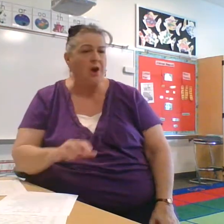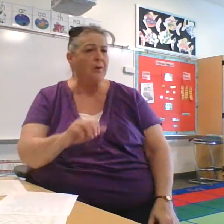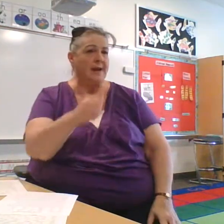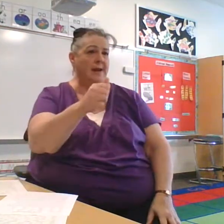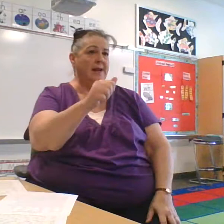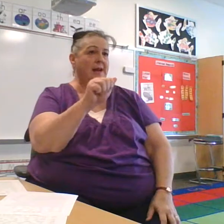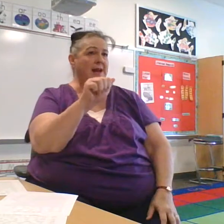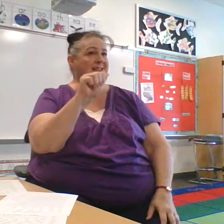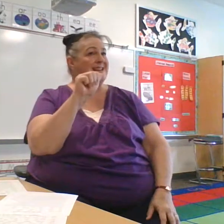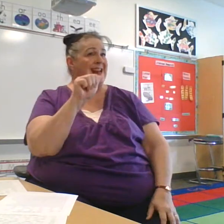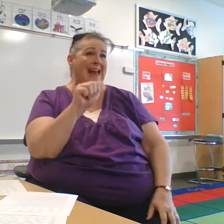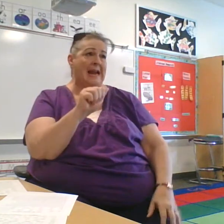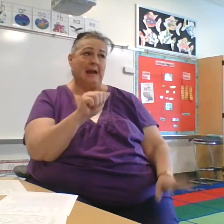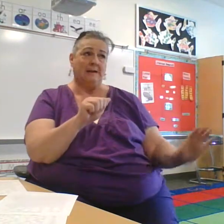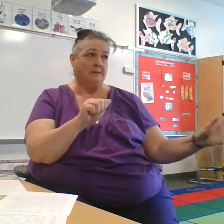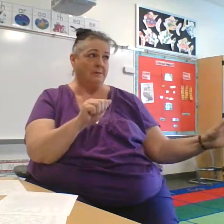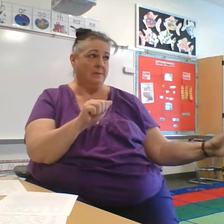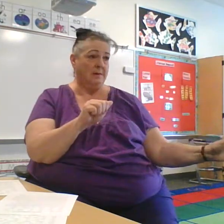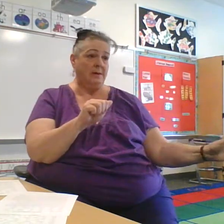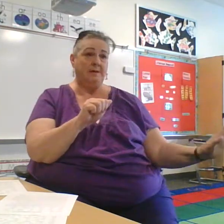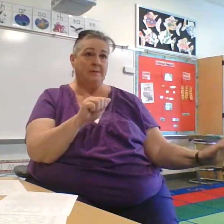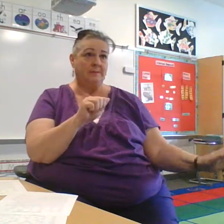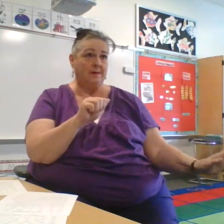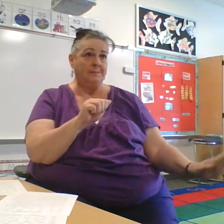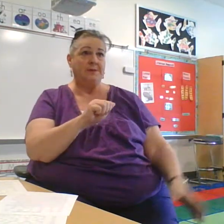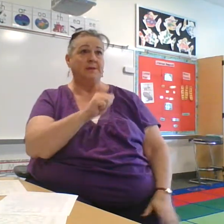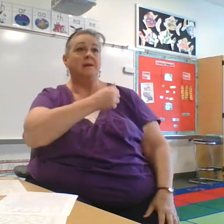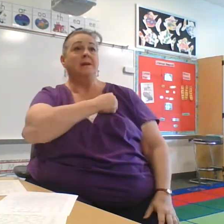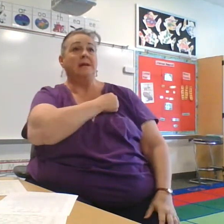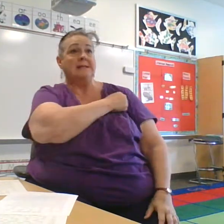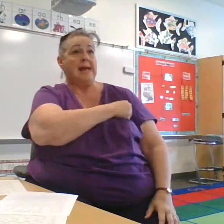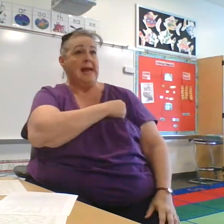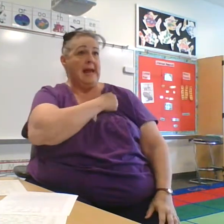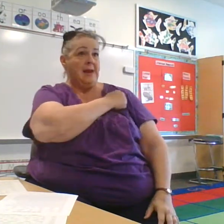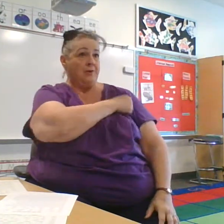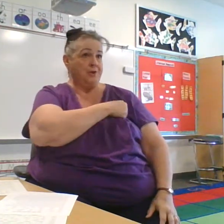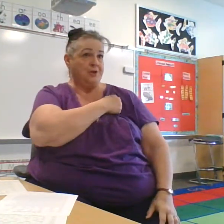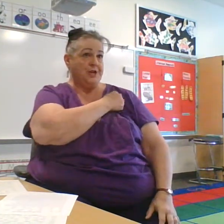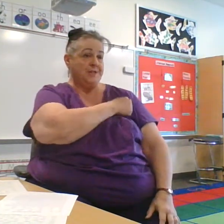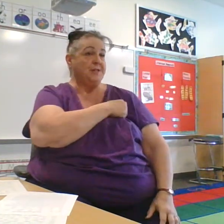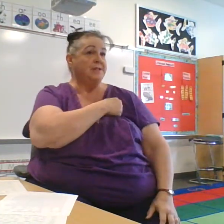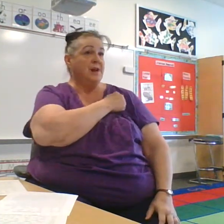Sorry is an A. I don't know why. I didn't write the book. It's an A on your chest. It's not an